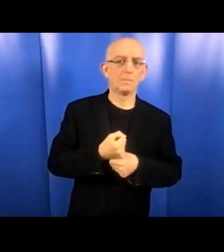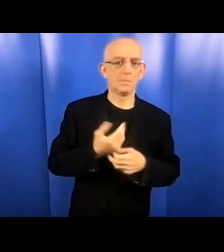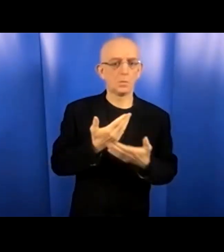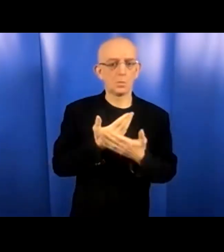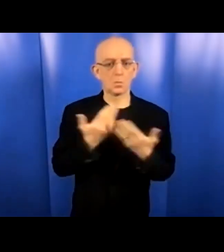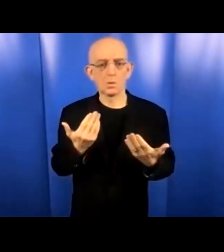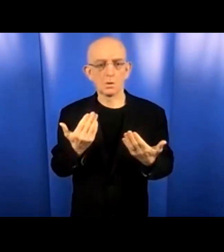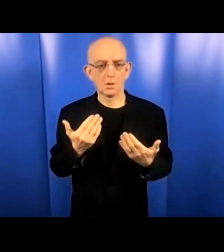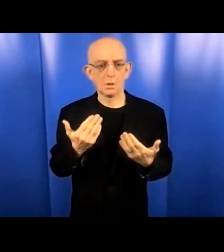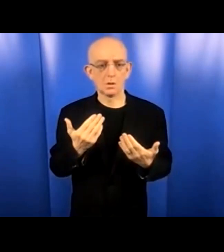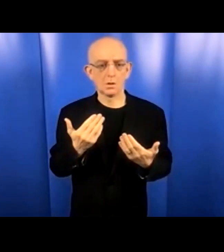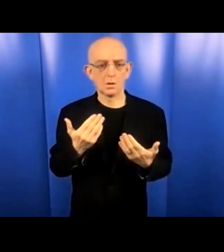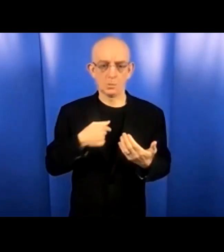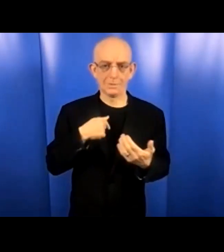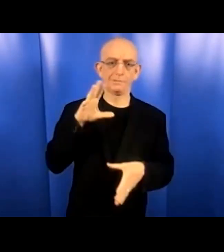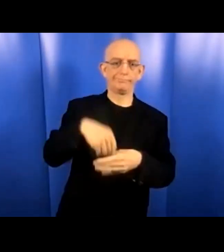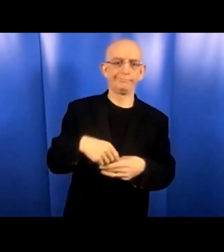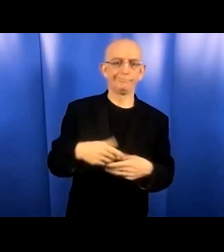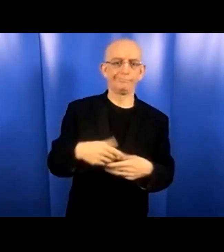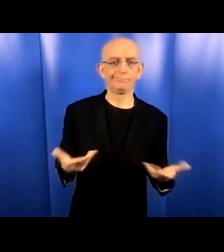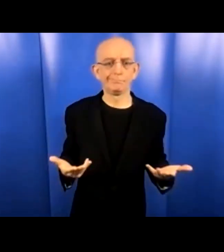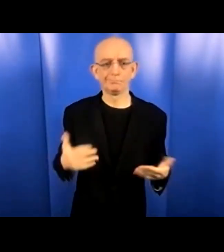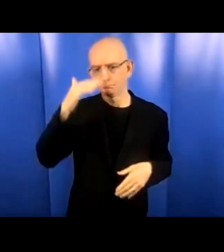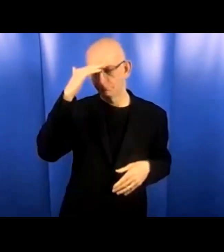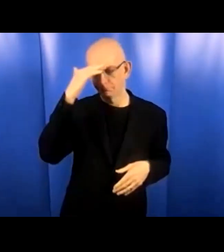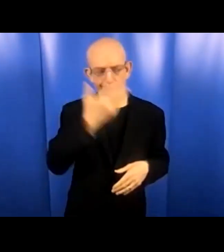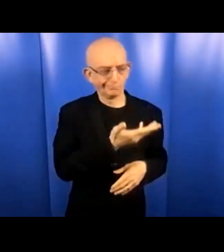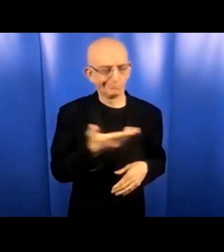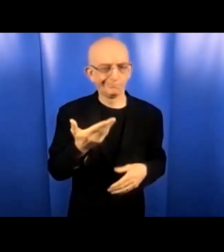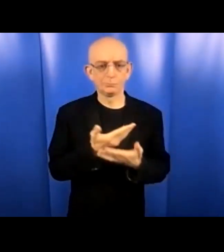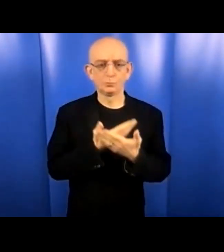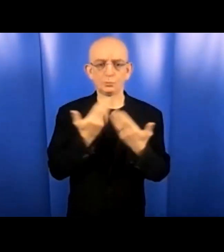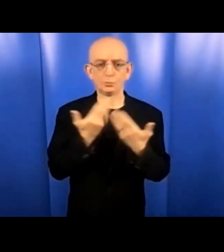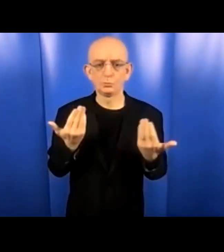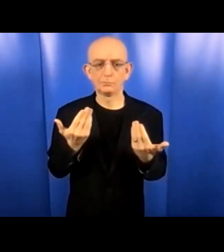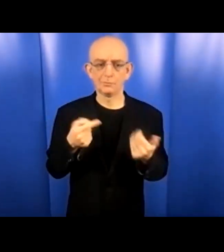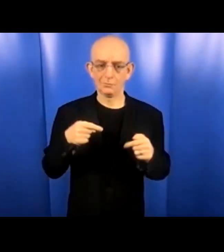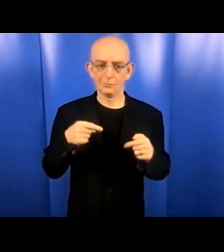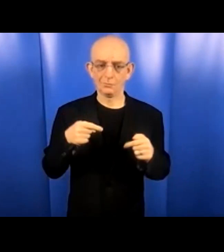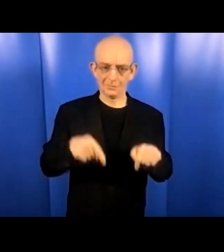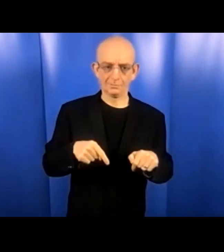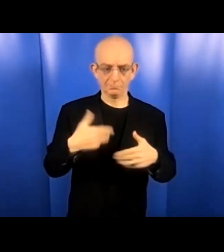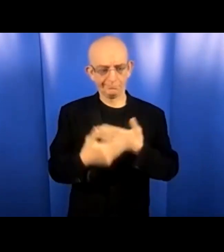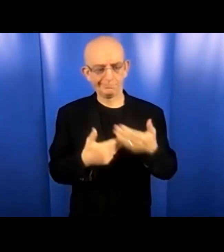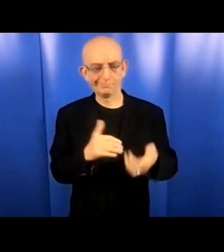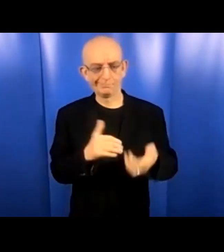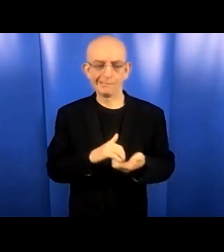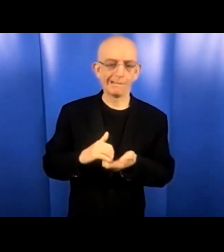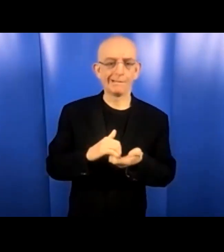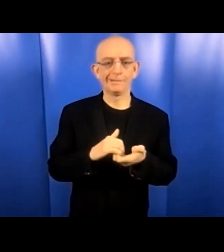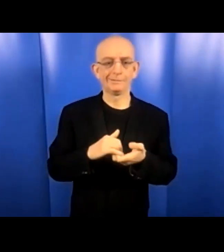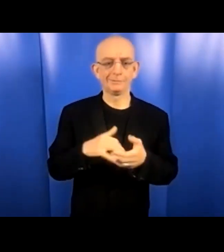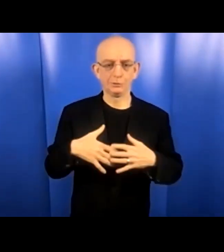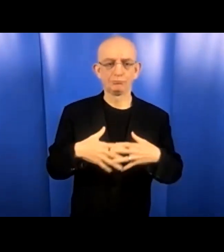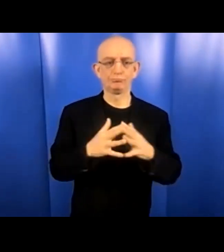is the business of alliance building. How do we then get